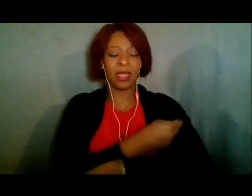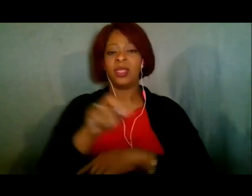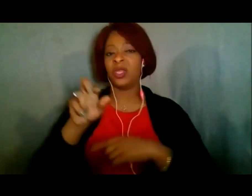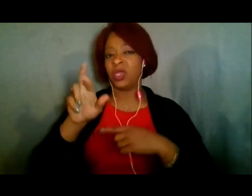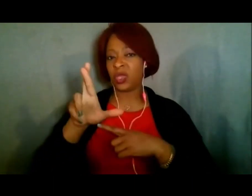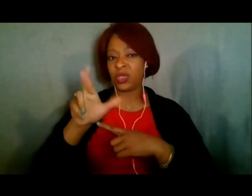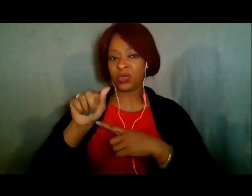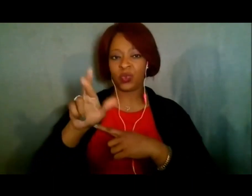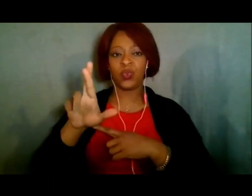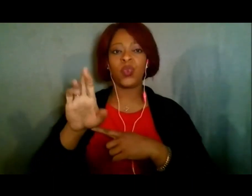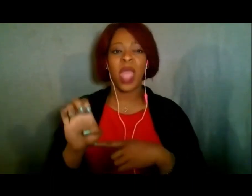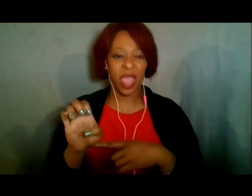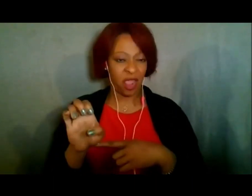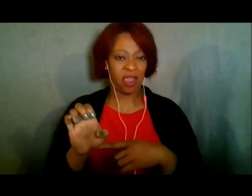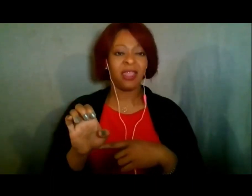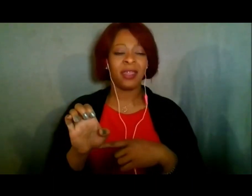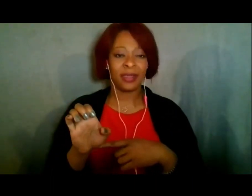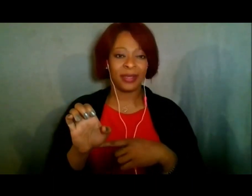About